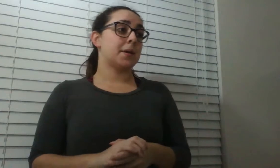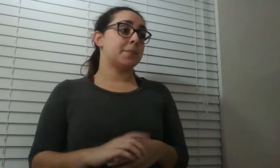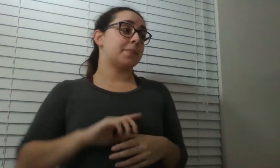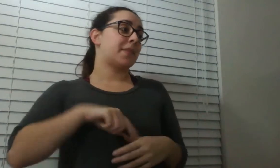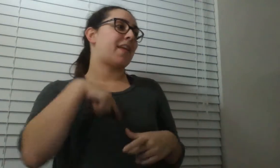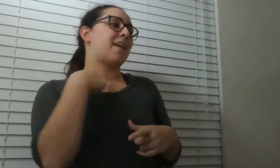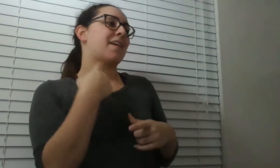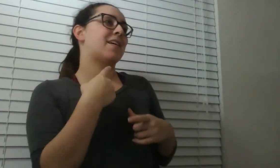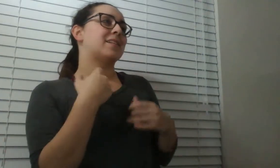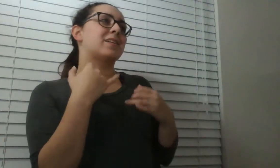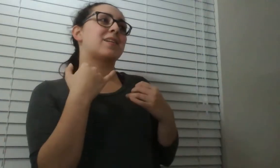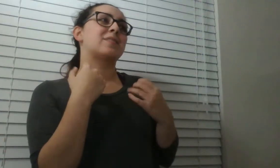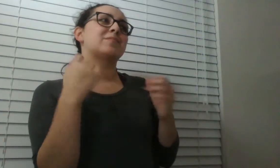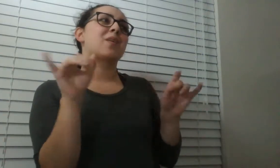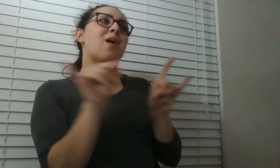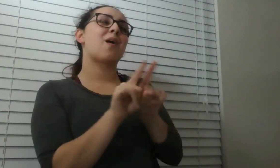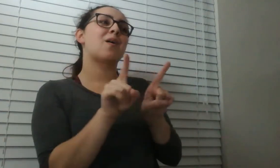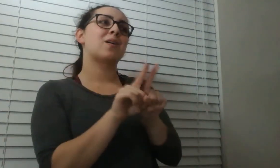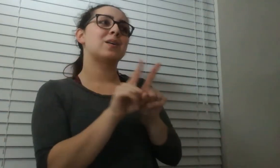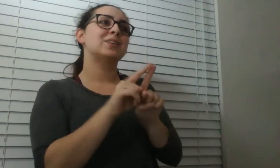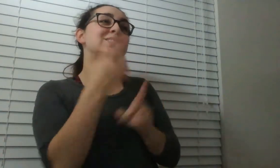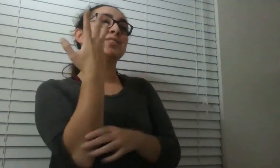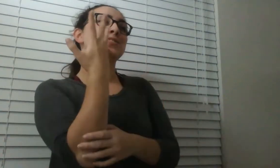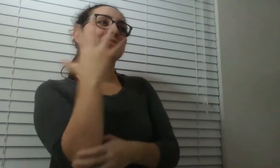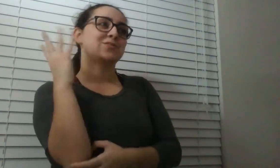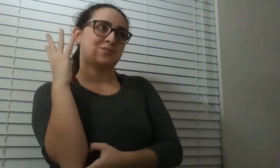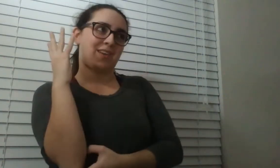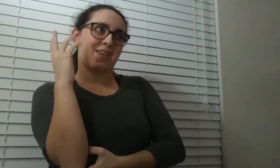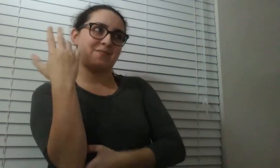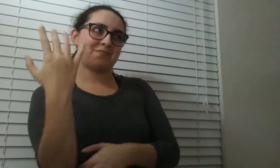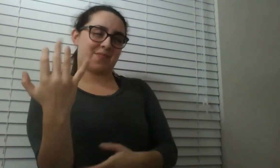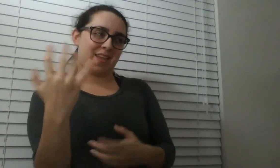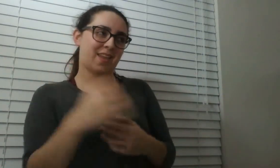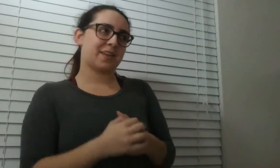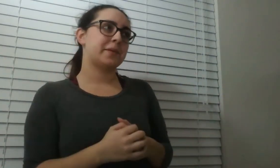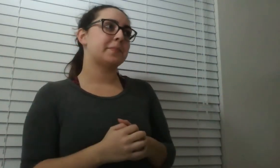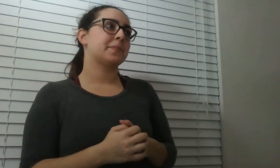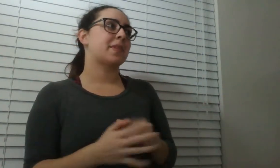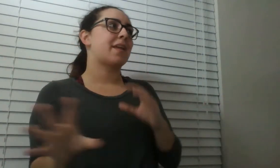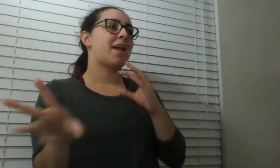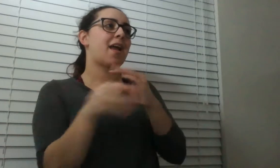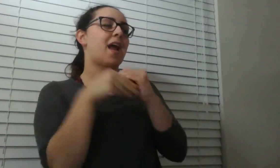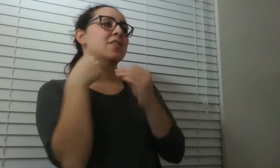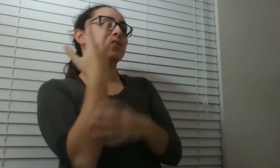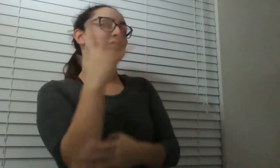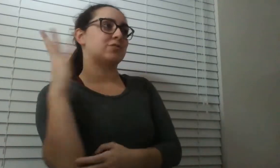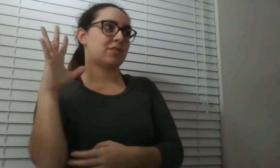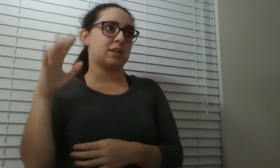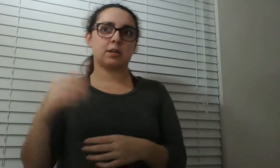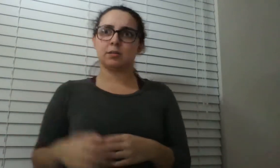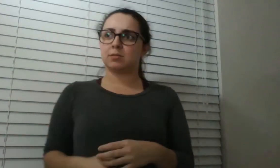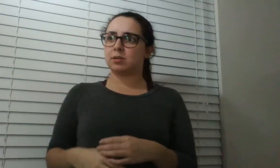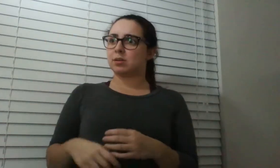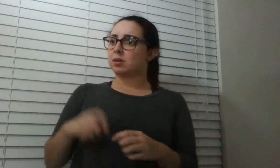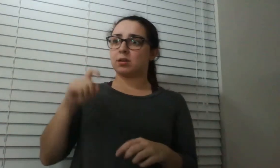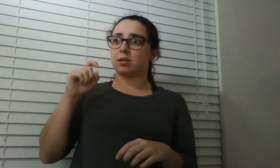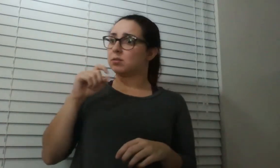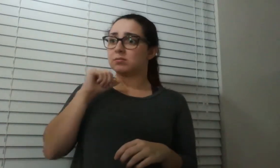tree. Do we need the tree? The egg. I'm swept into the egg. No, I'm bring it together. I'll bring the